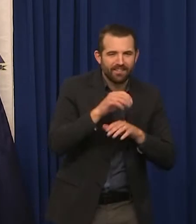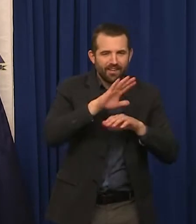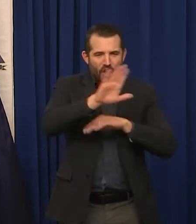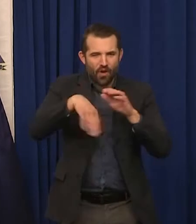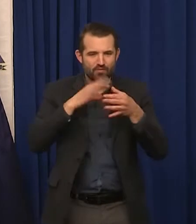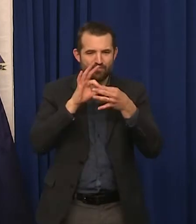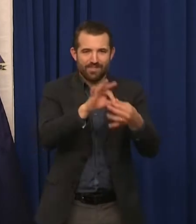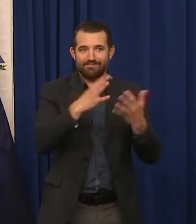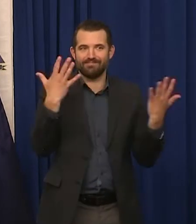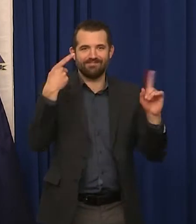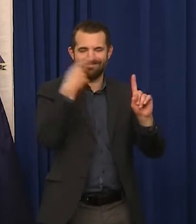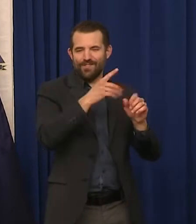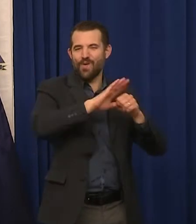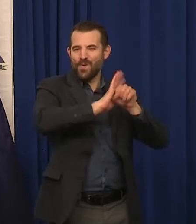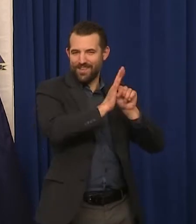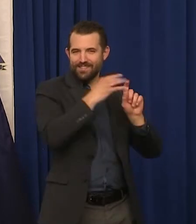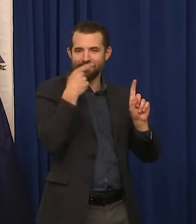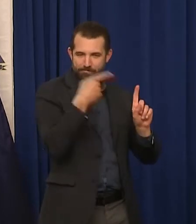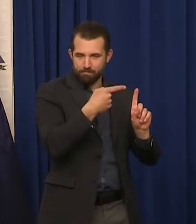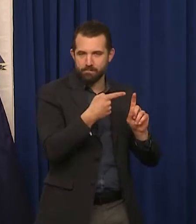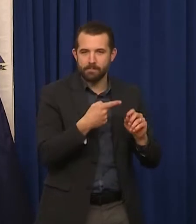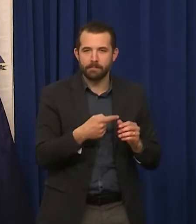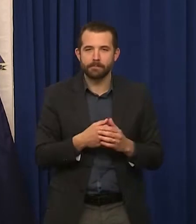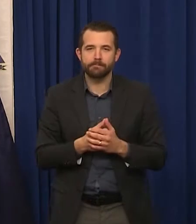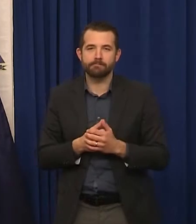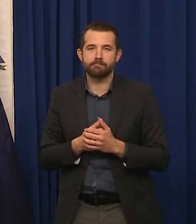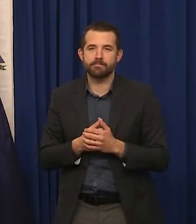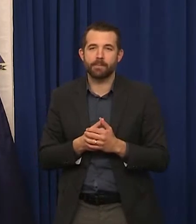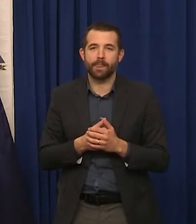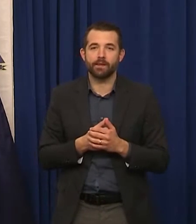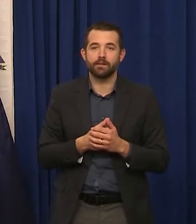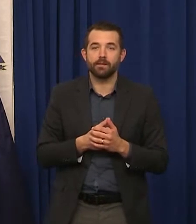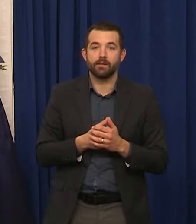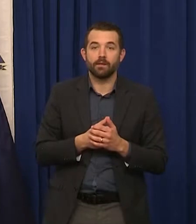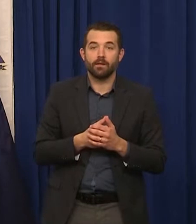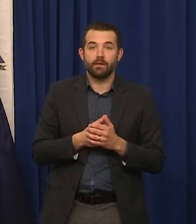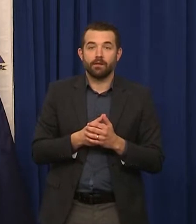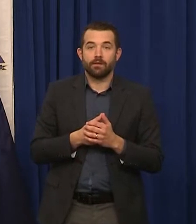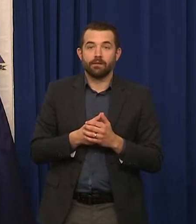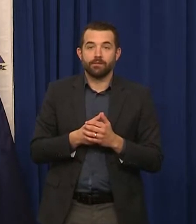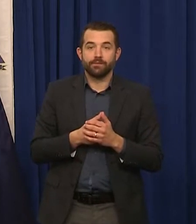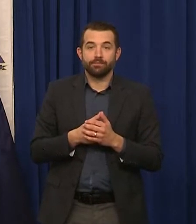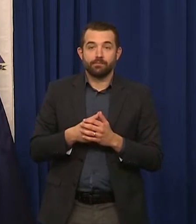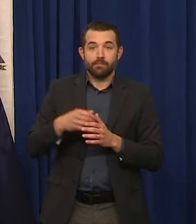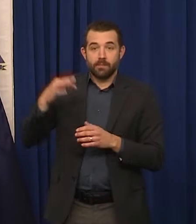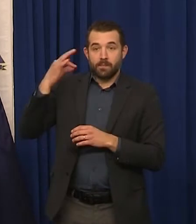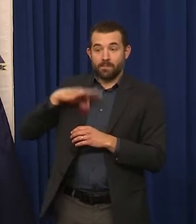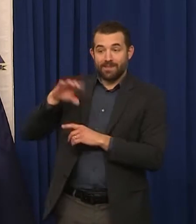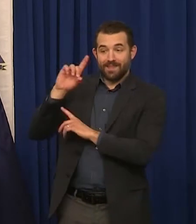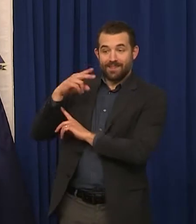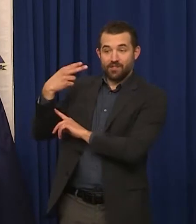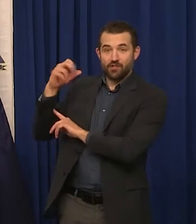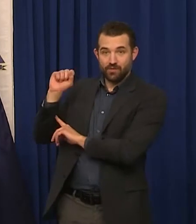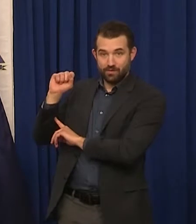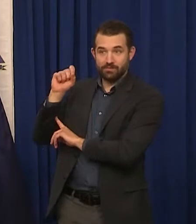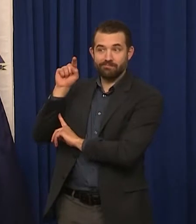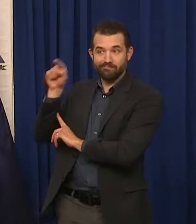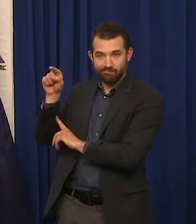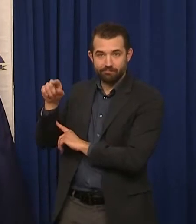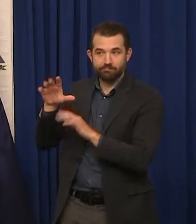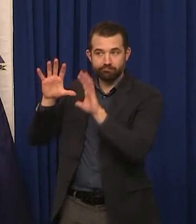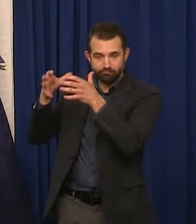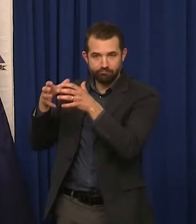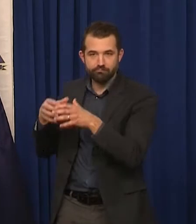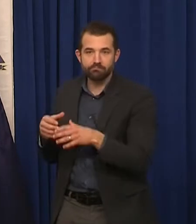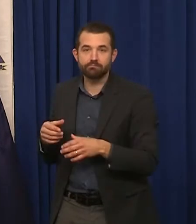This effort is a joint effort by and among the Maine Department of Health and Human Services, the Maine Department of Public